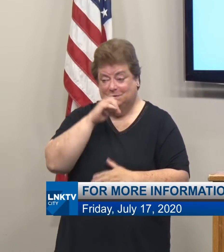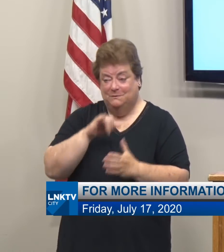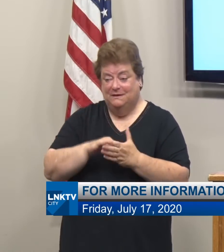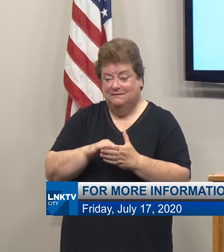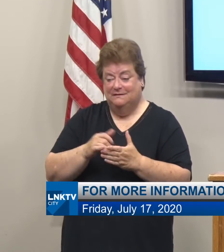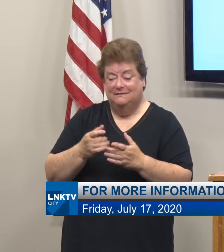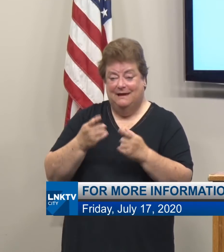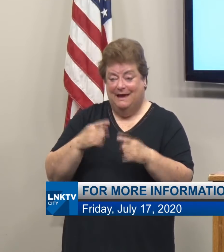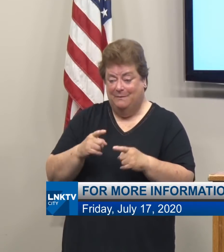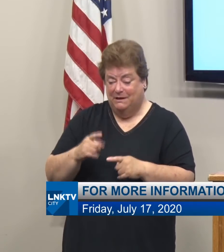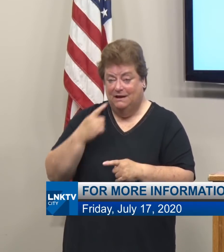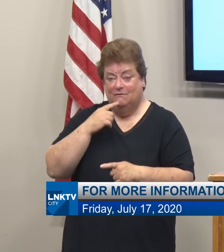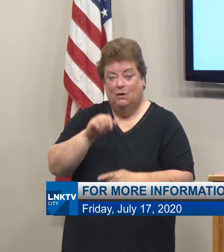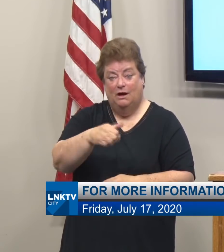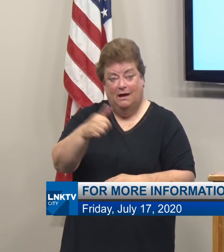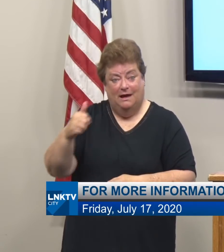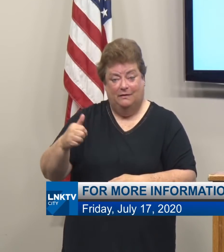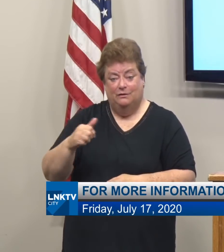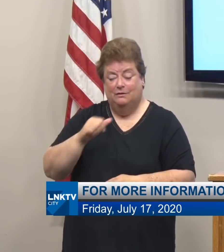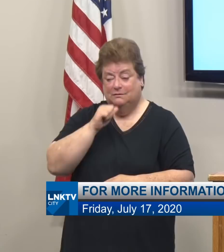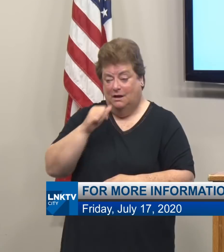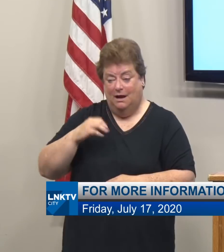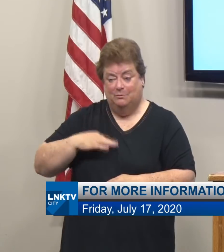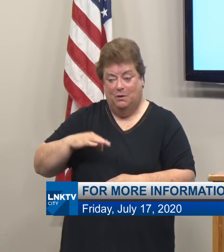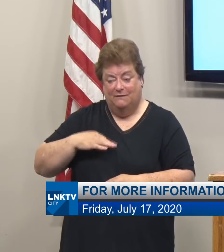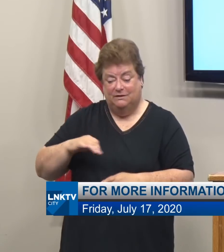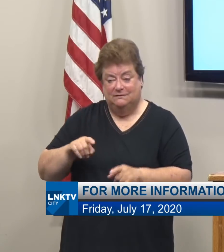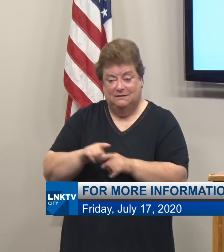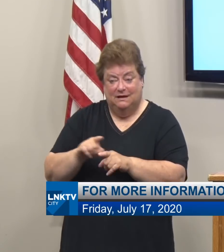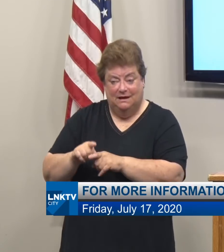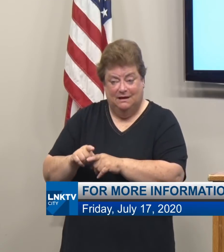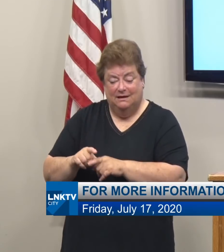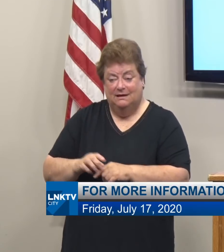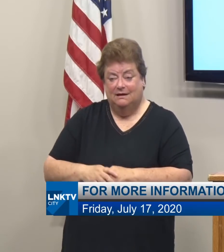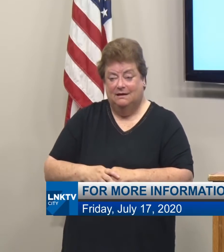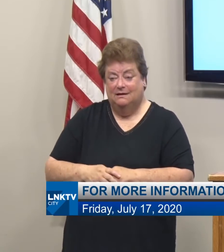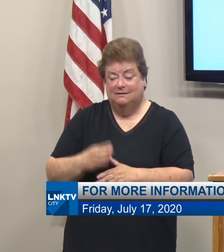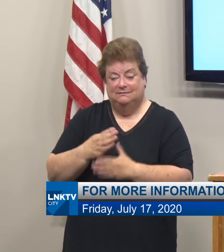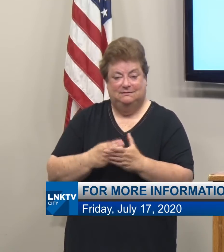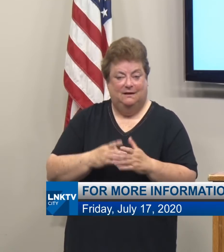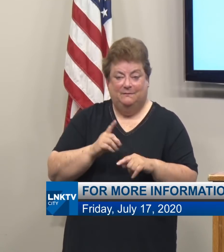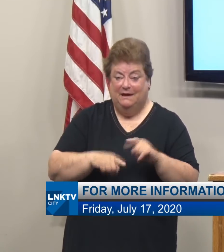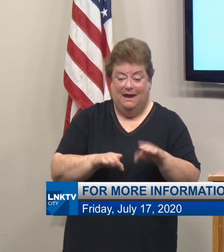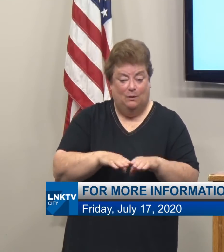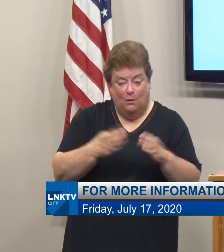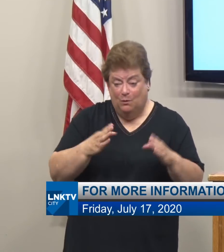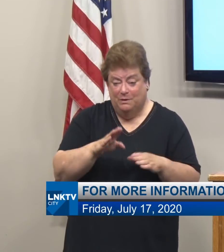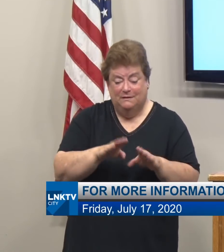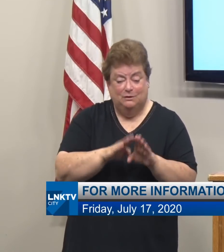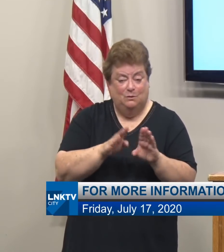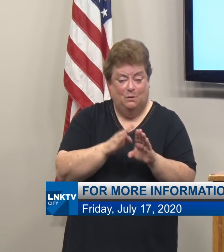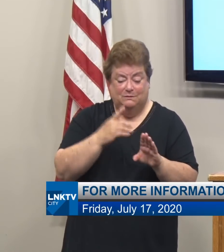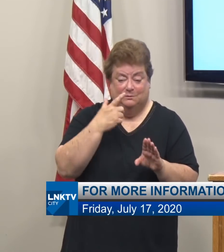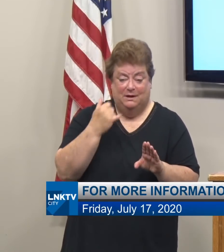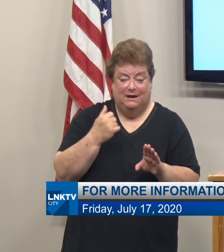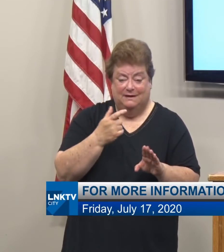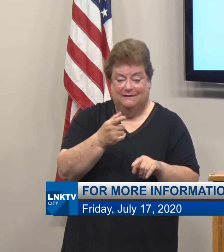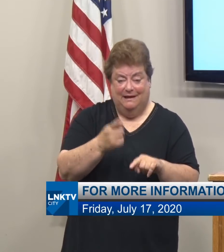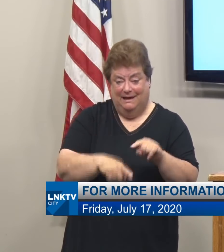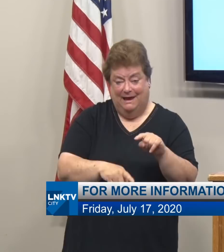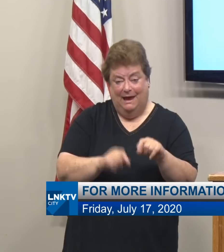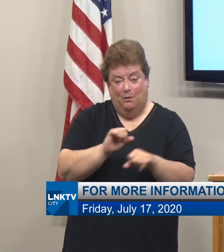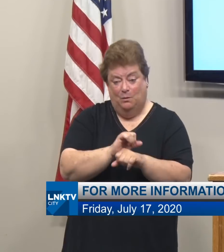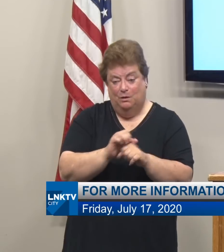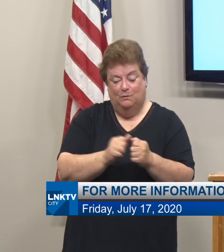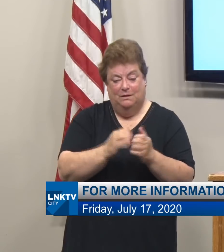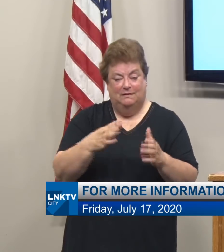across our nonprofits as well. They are missing their volunteers. Some of them can't even open their doors because they are unable to do that at this point, and